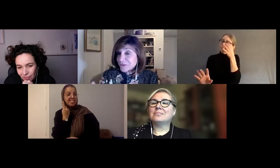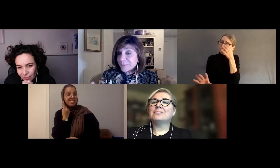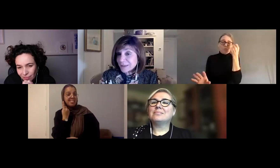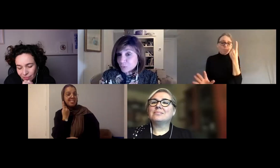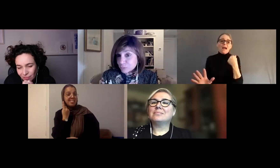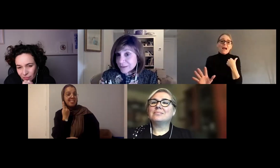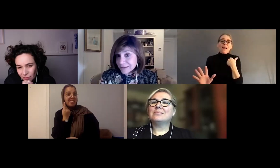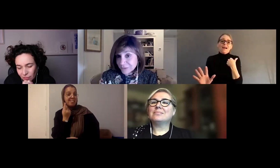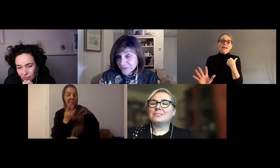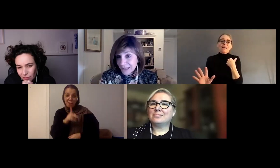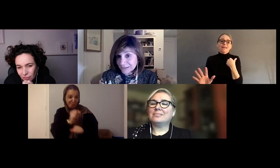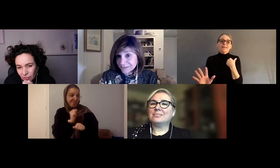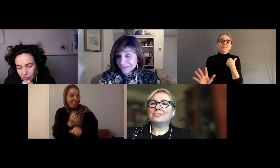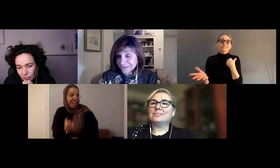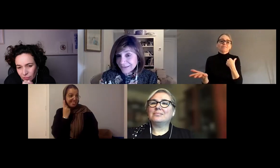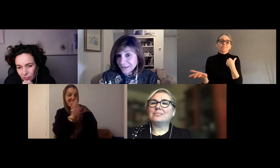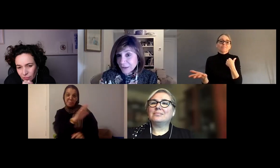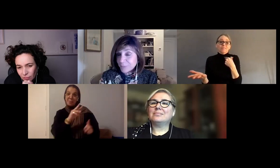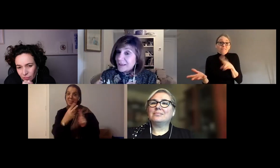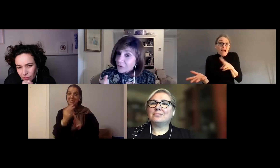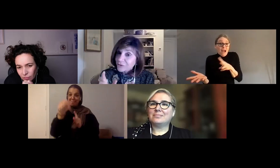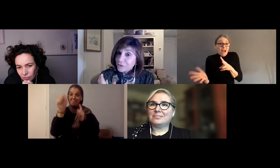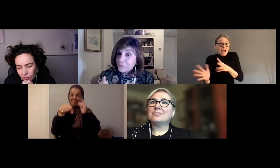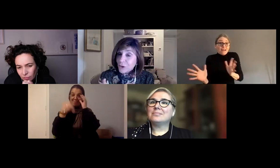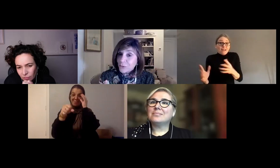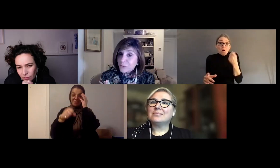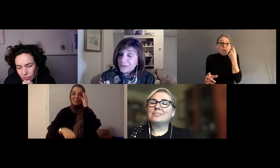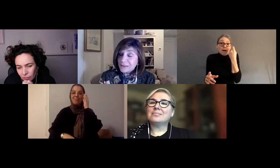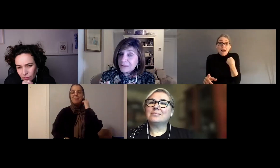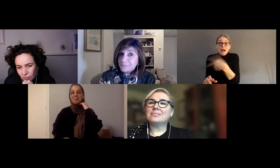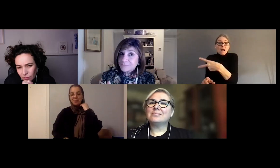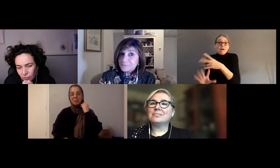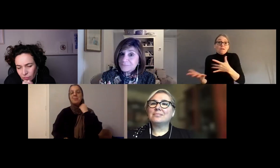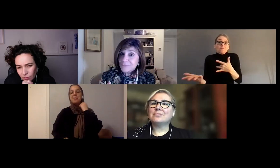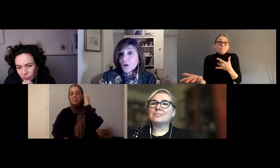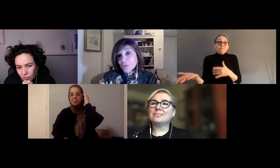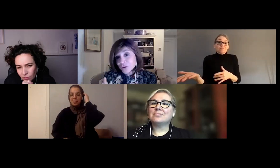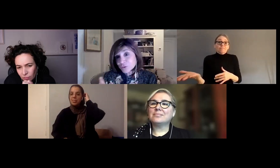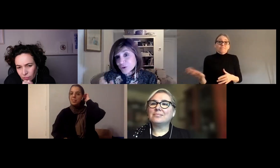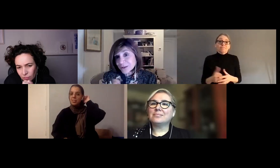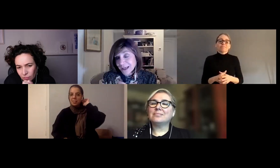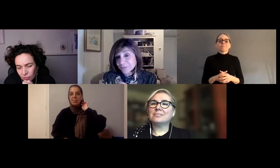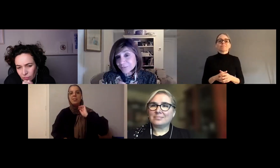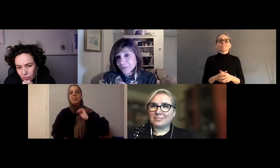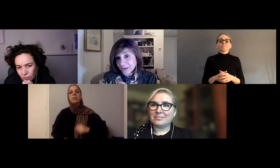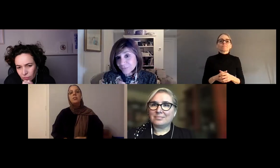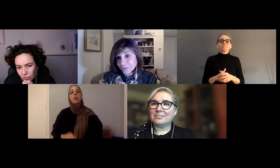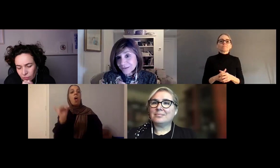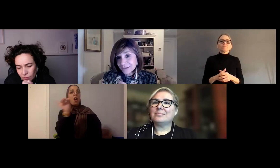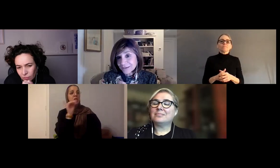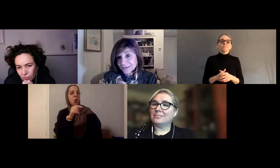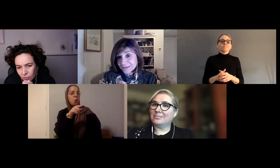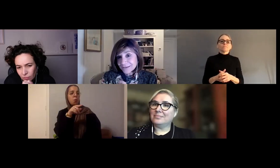I really understand, but I also know all that you don't get out of